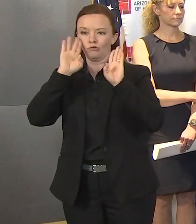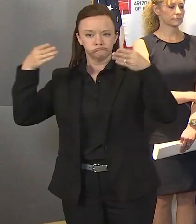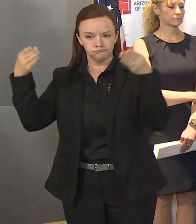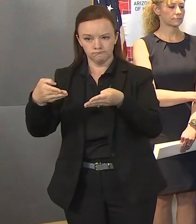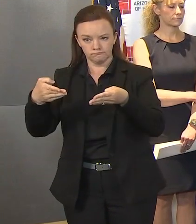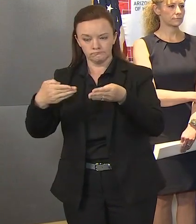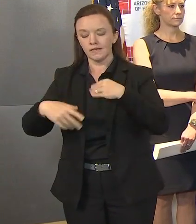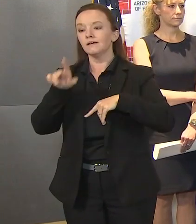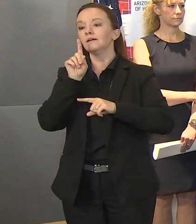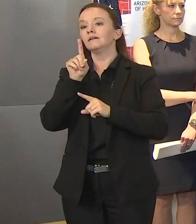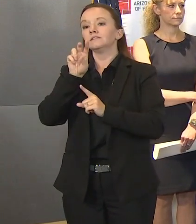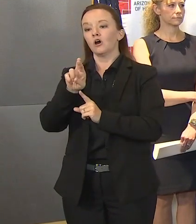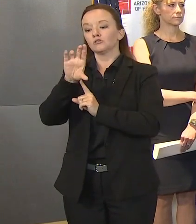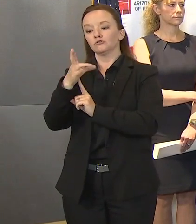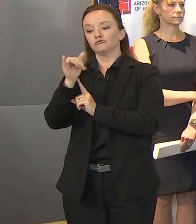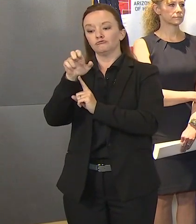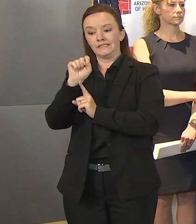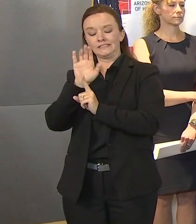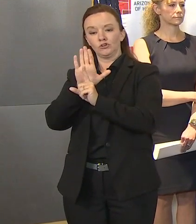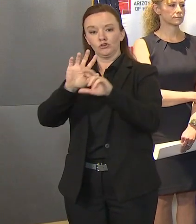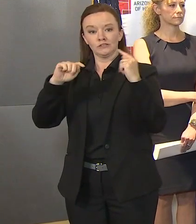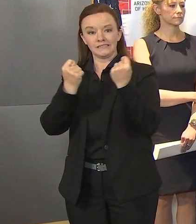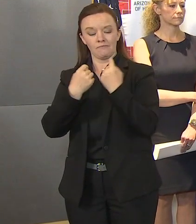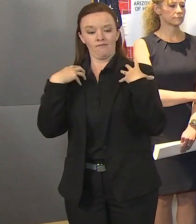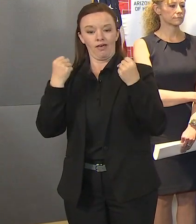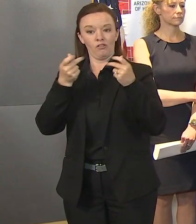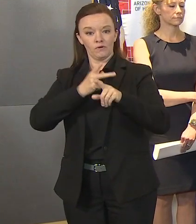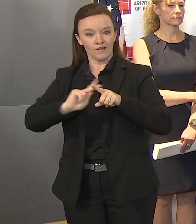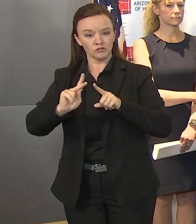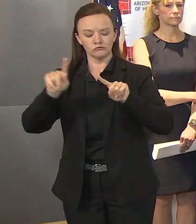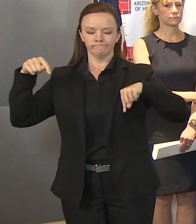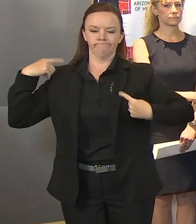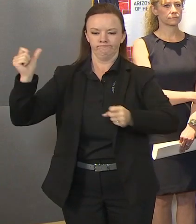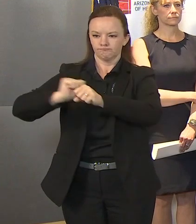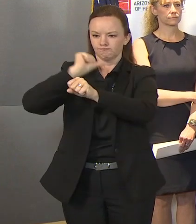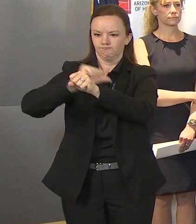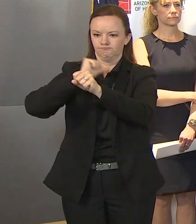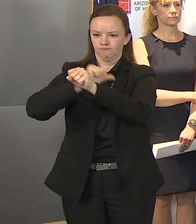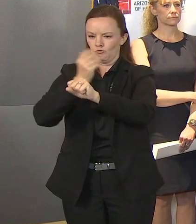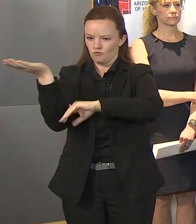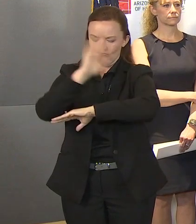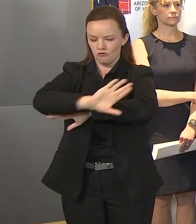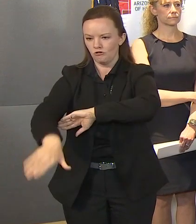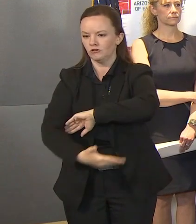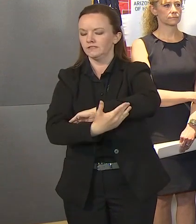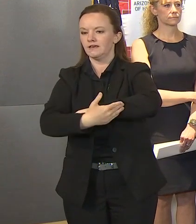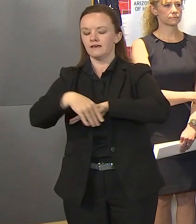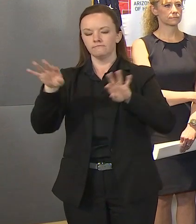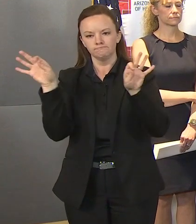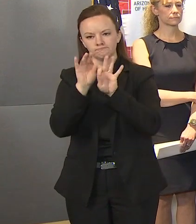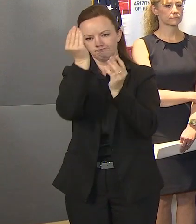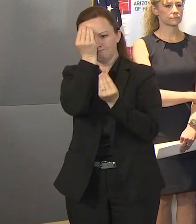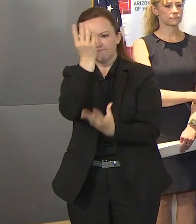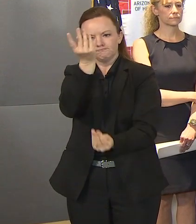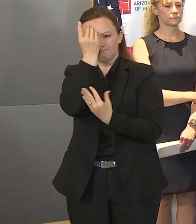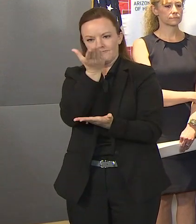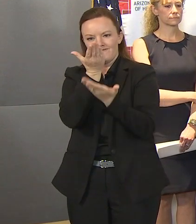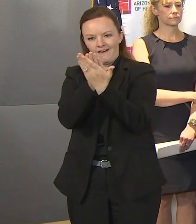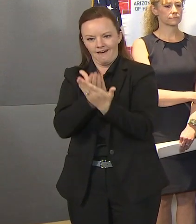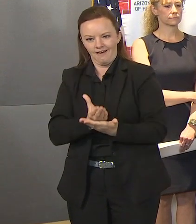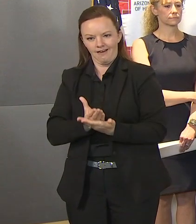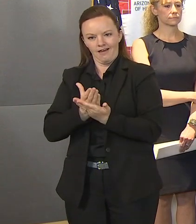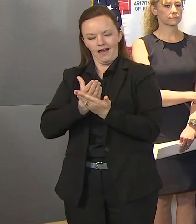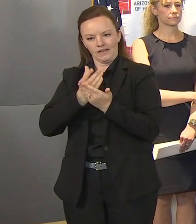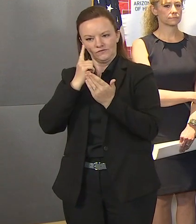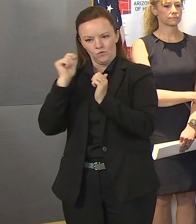Dr. Christ and her team of health professionals have been working 24/7 to ensure we're communicating the facts to everyone in our